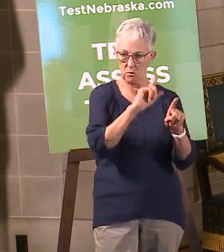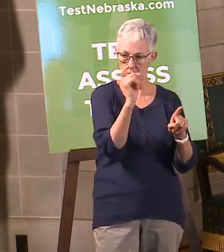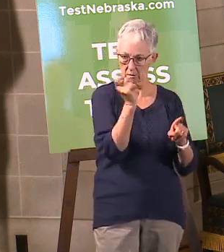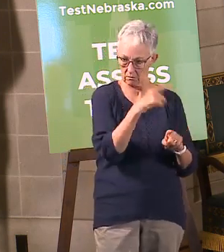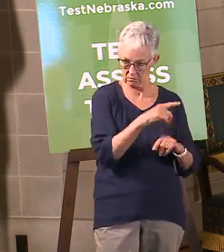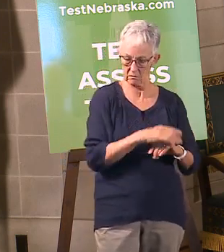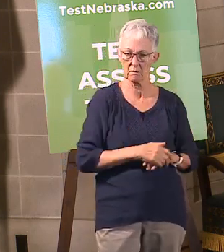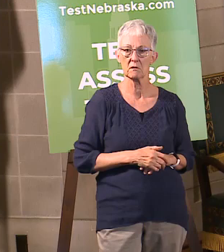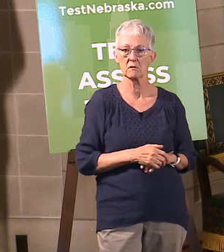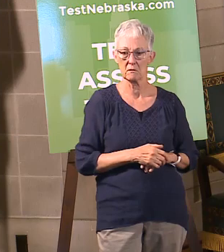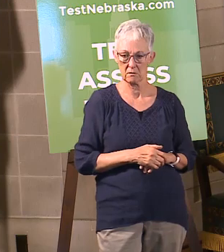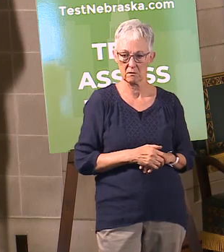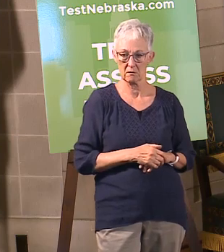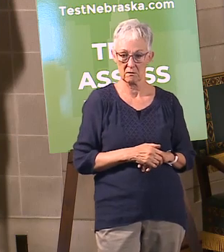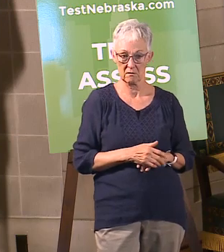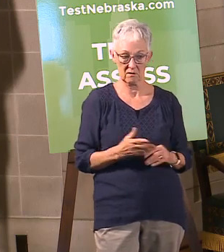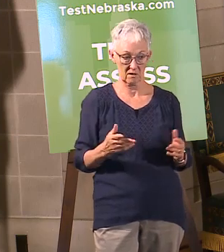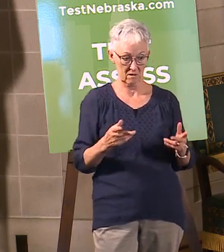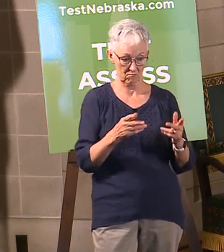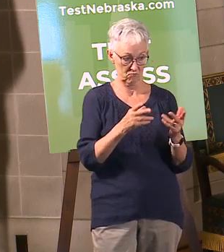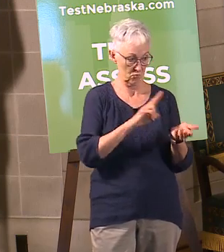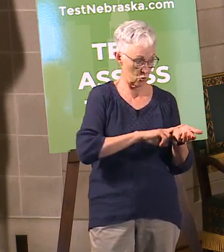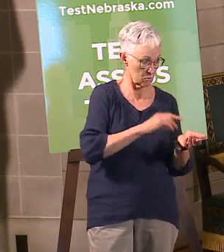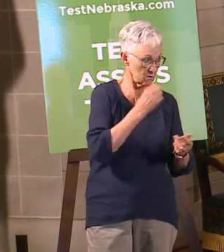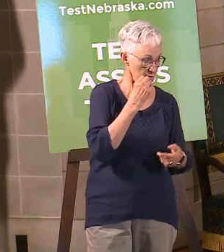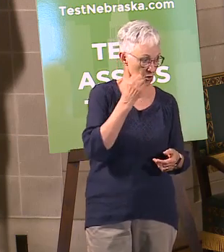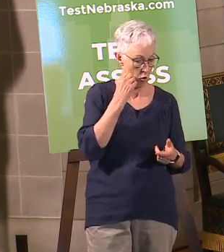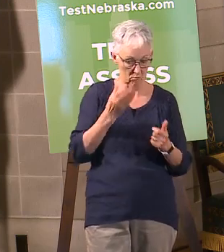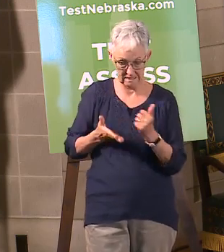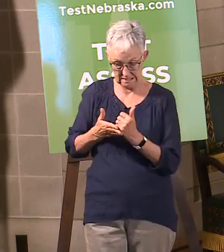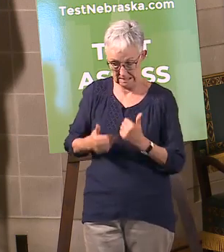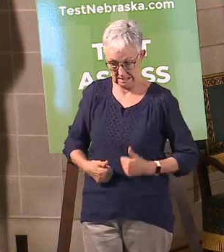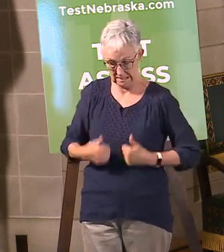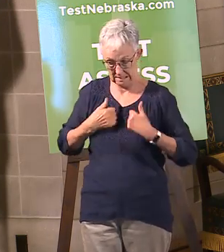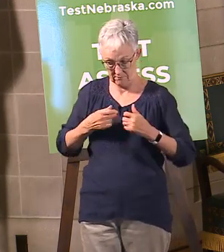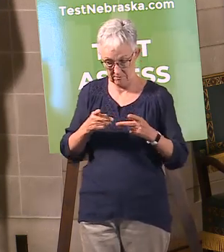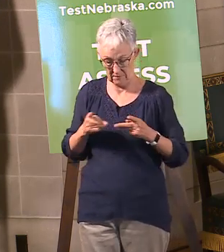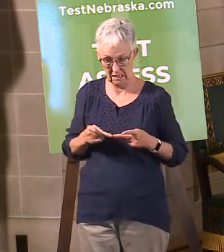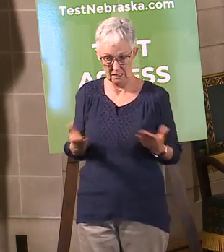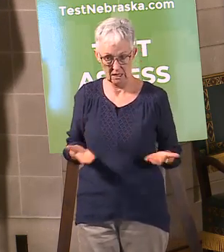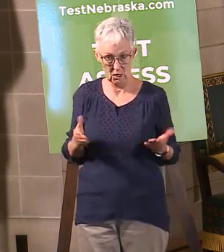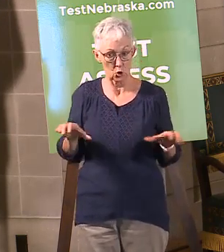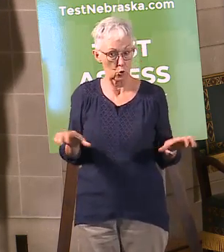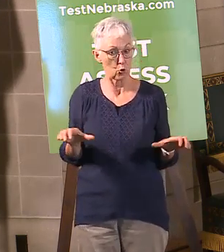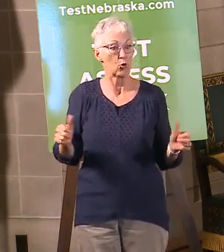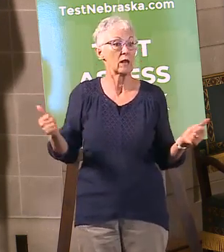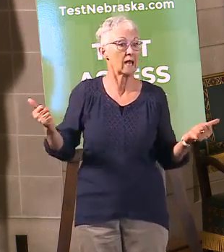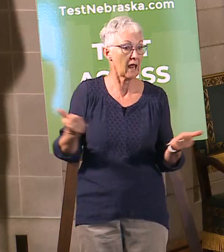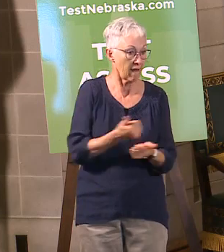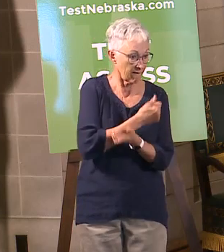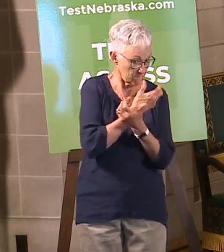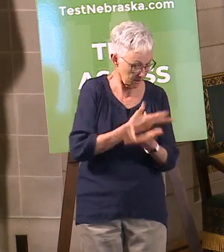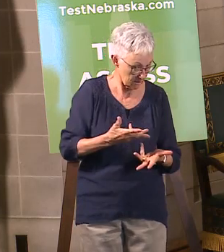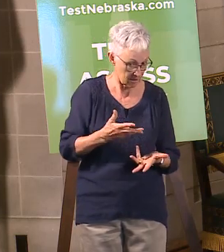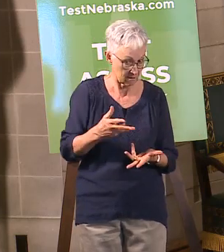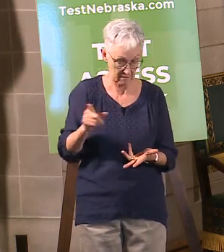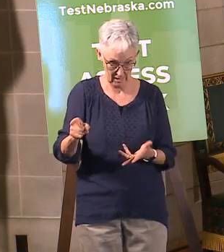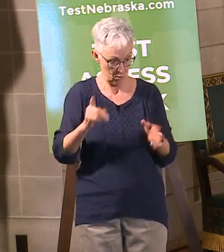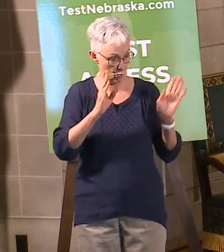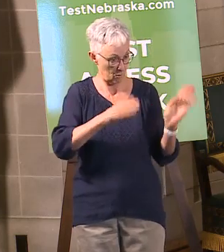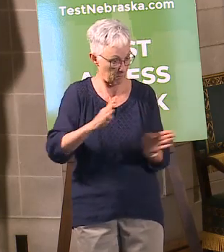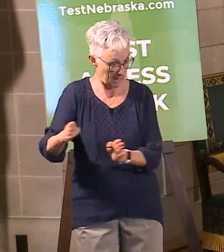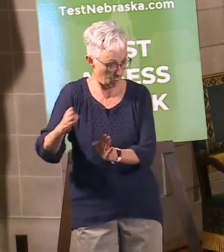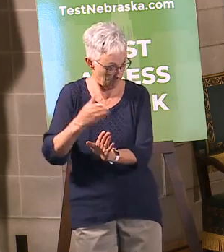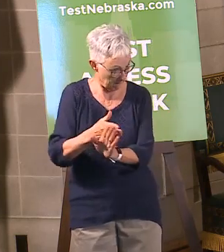were doing everything that they could to prevent spread of COVID. Were they prepared prior to the pandemic? Is